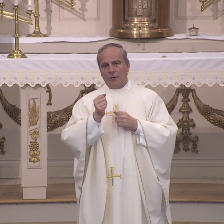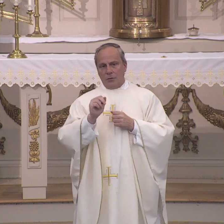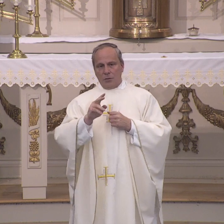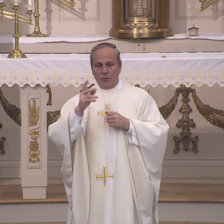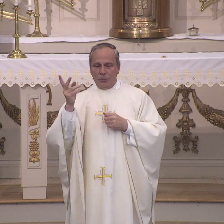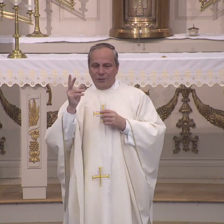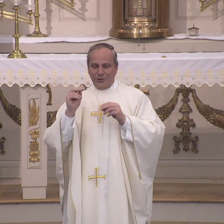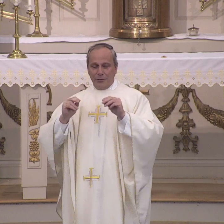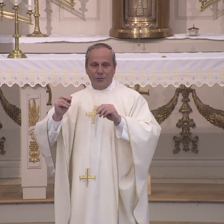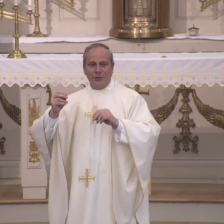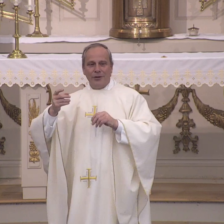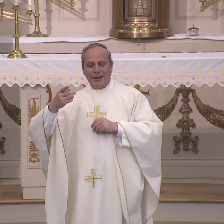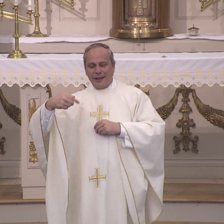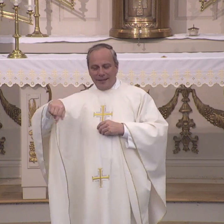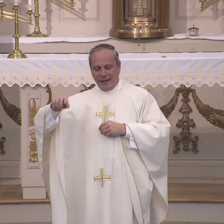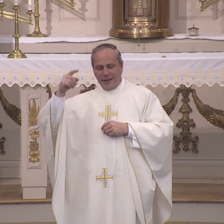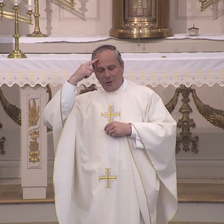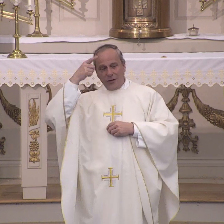versa.